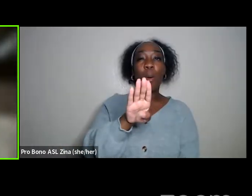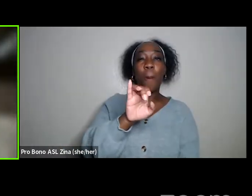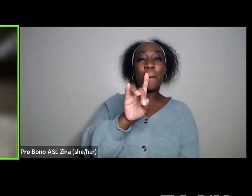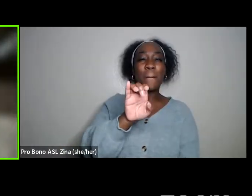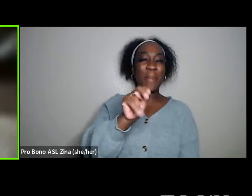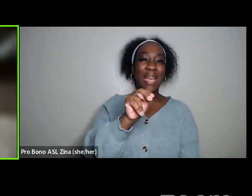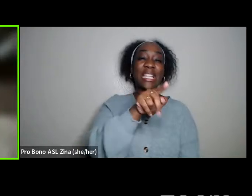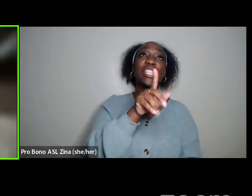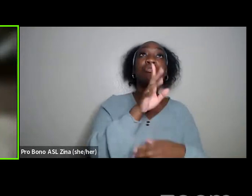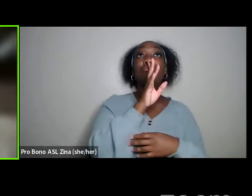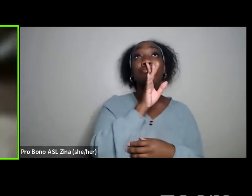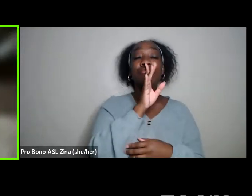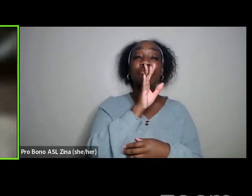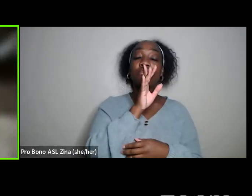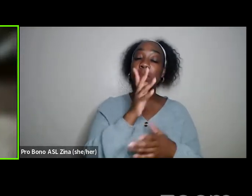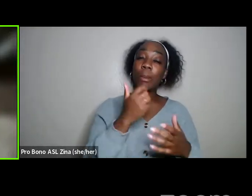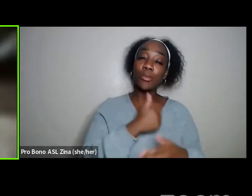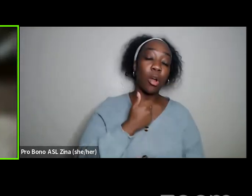it warrants it.